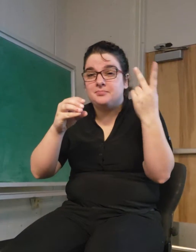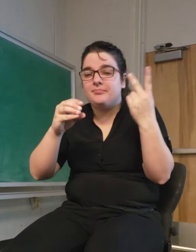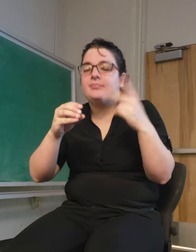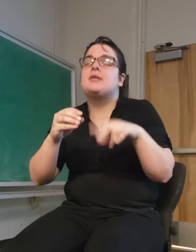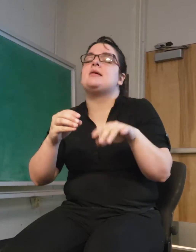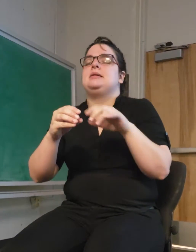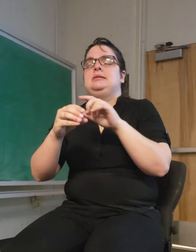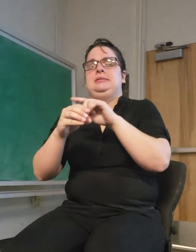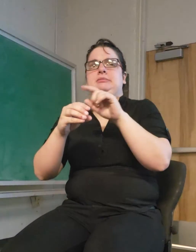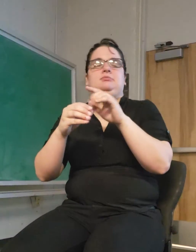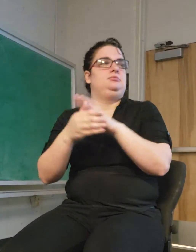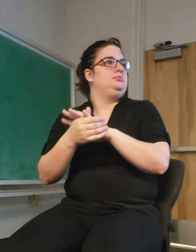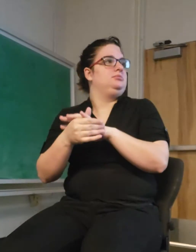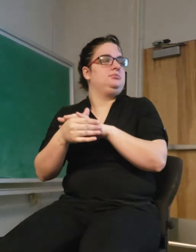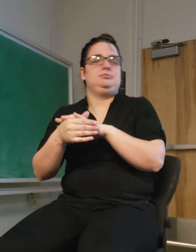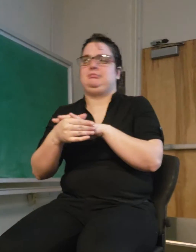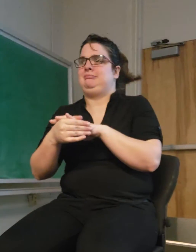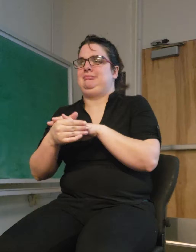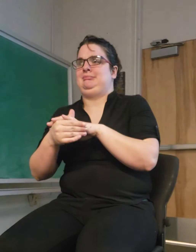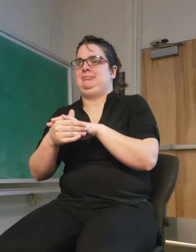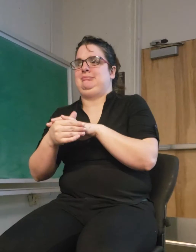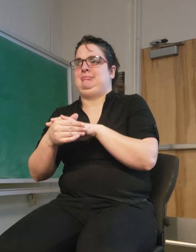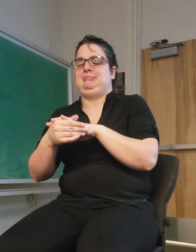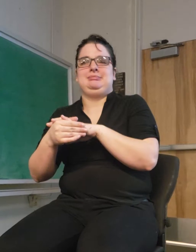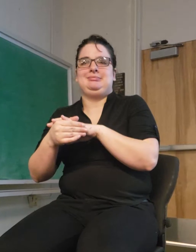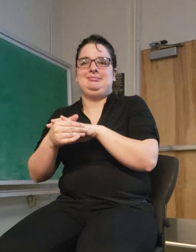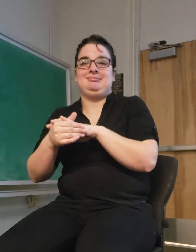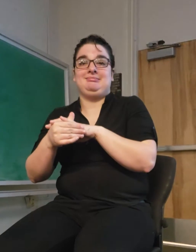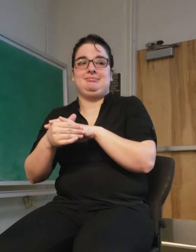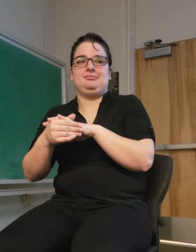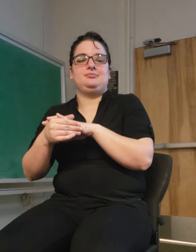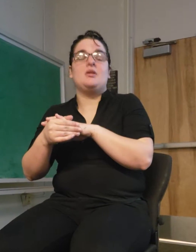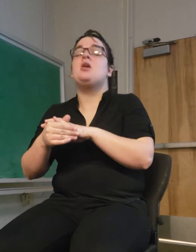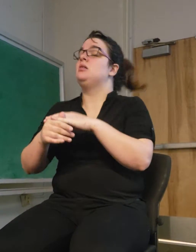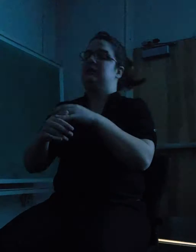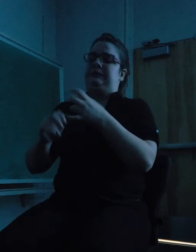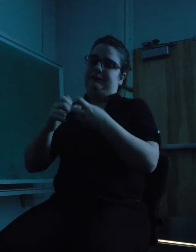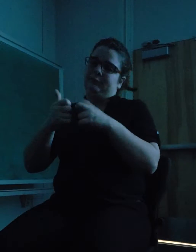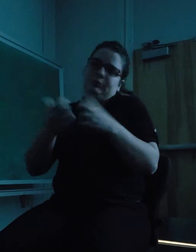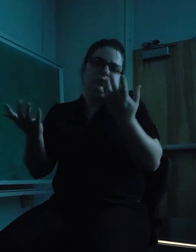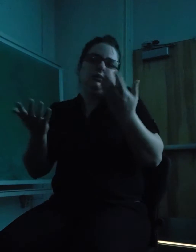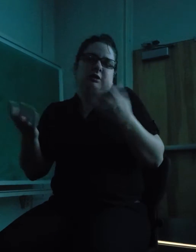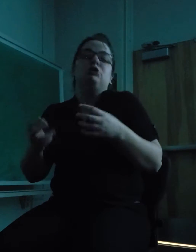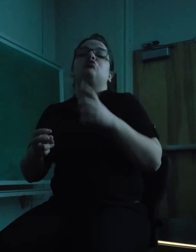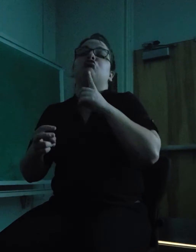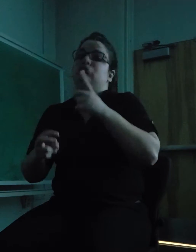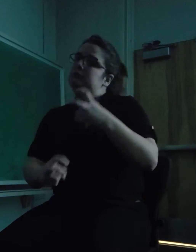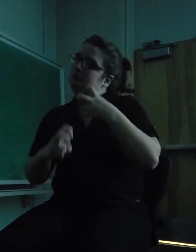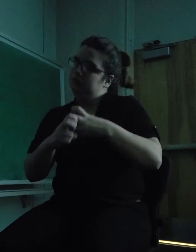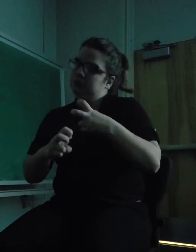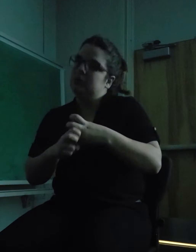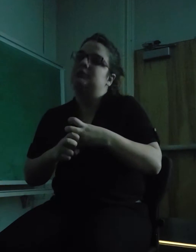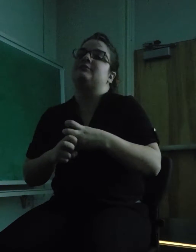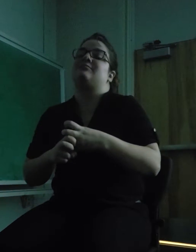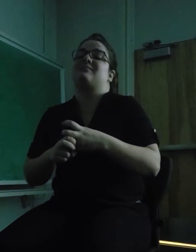you might not be able to pick out easily. The problem is this is so intense that it actually causes the screen to